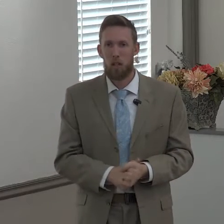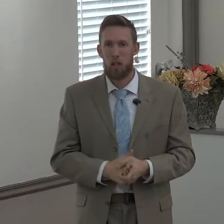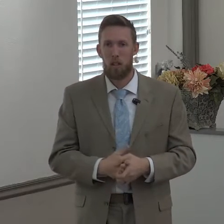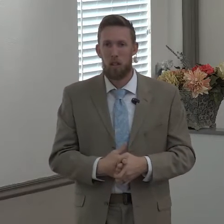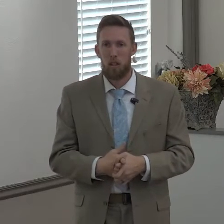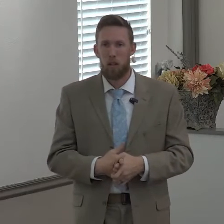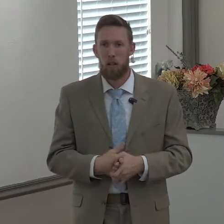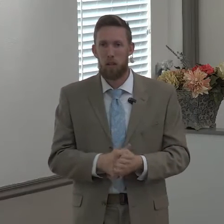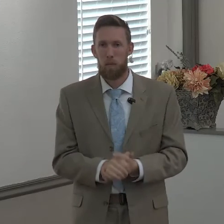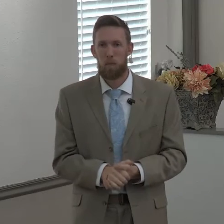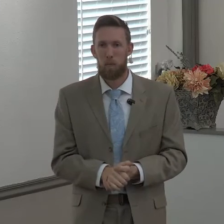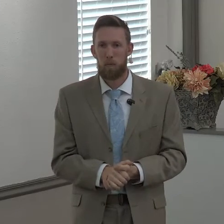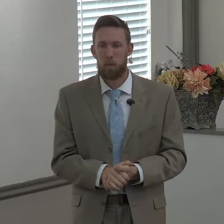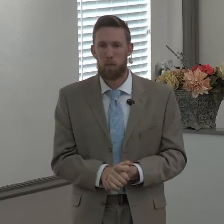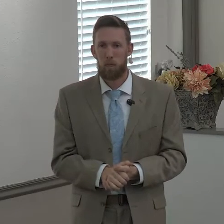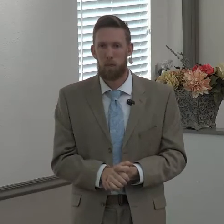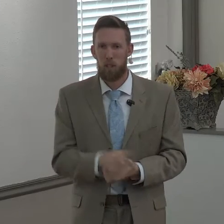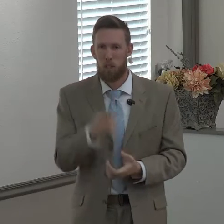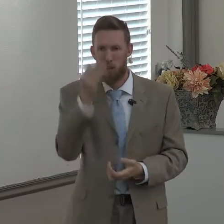Do something good for them.